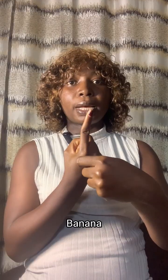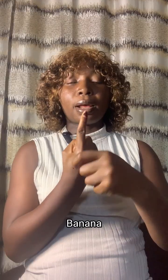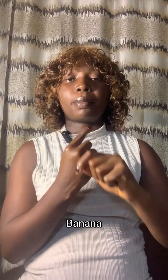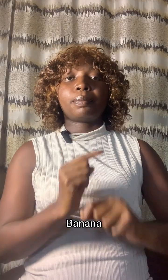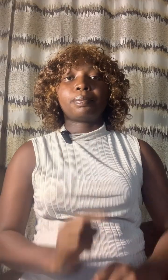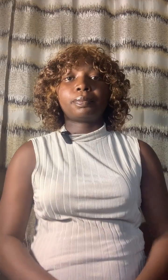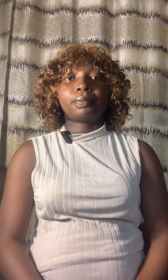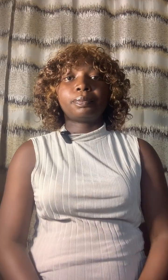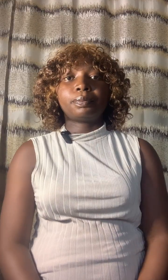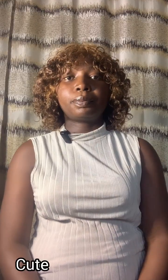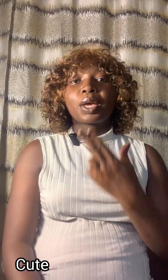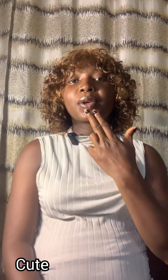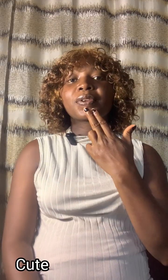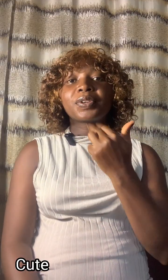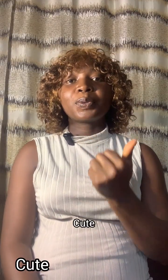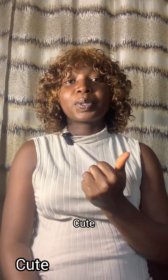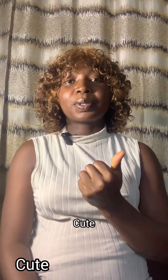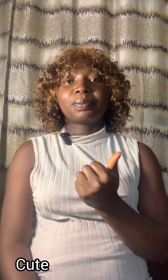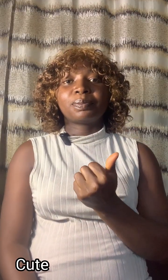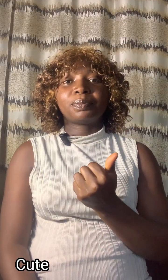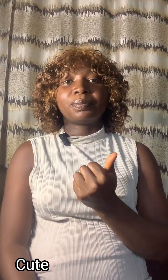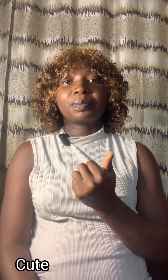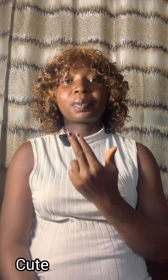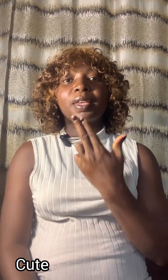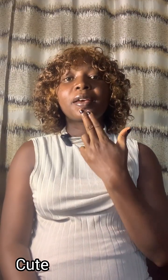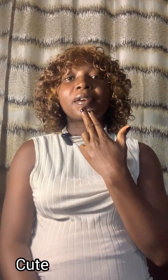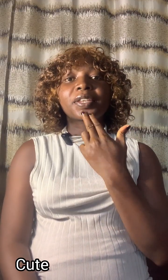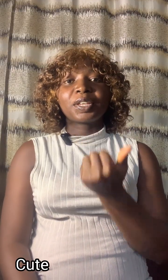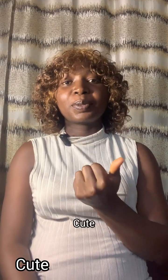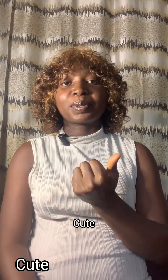banana. Cute, cute,